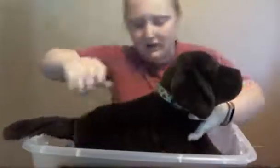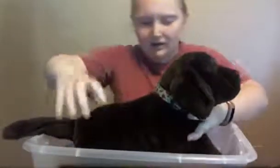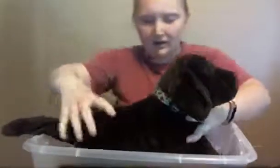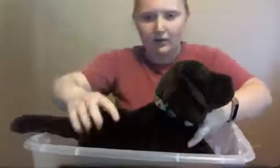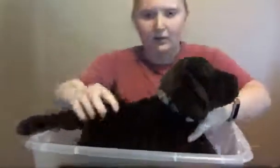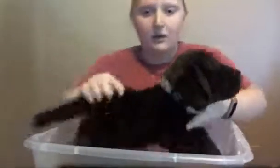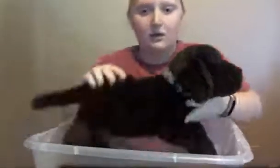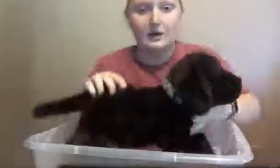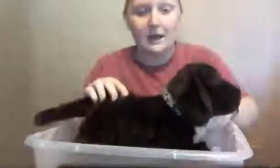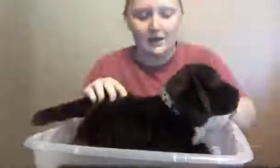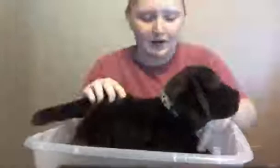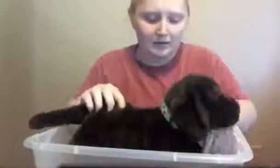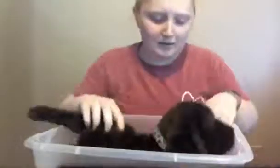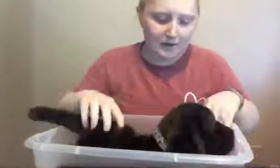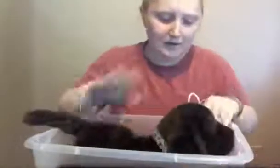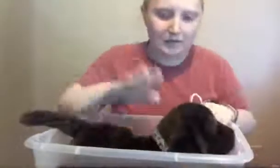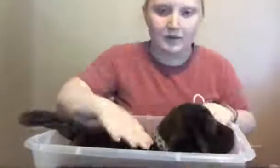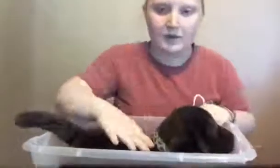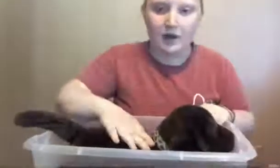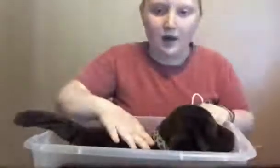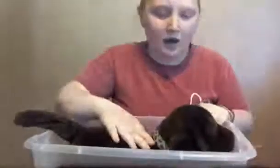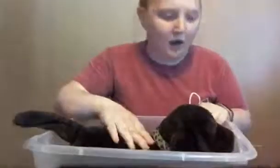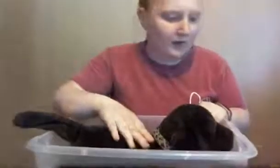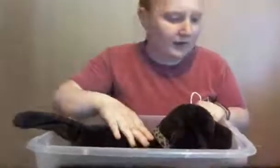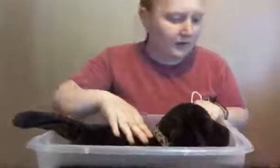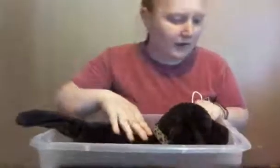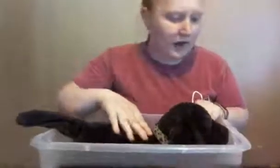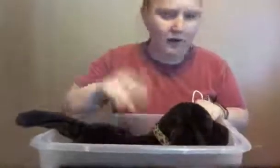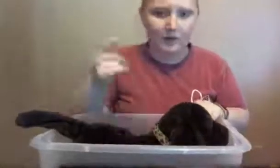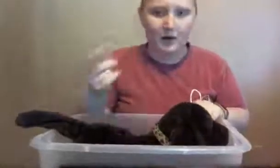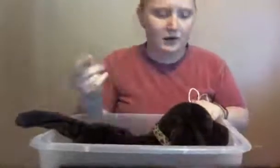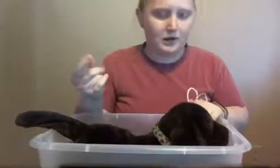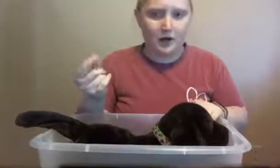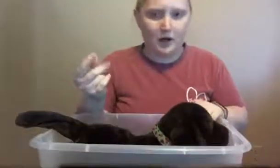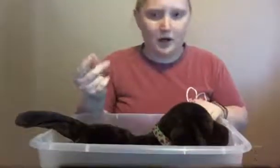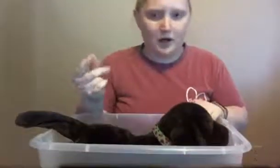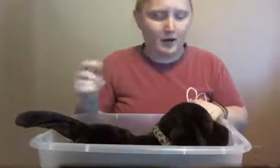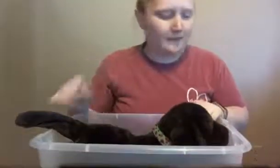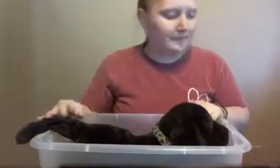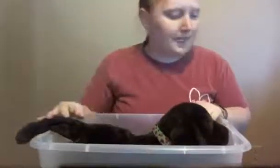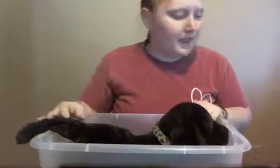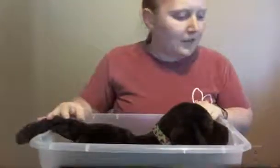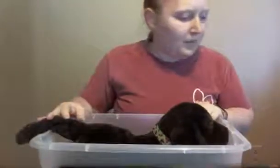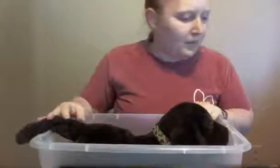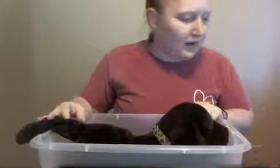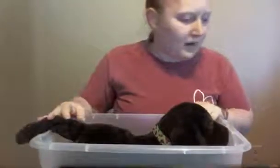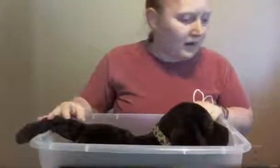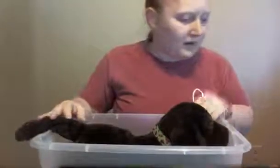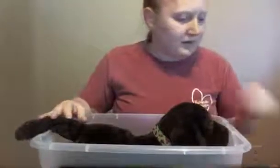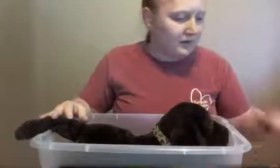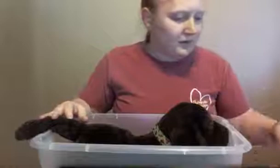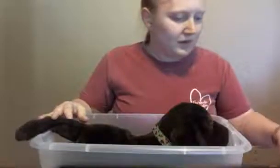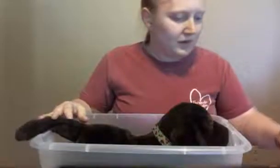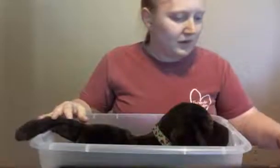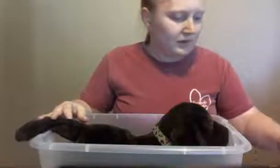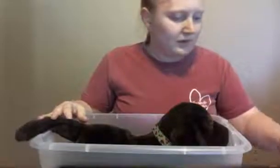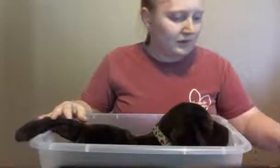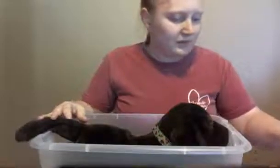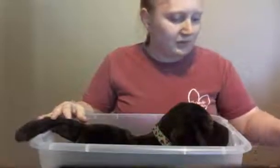Rinse. So now that our stuffed animal is all rinsed off, our dog, we are going to do a little